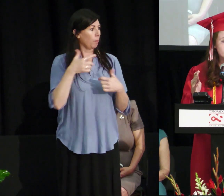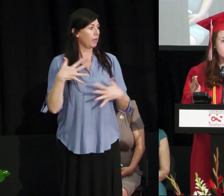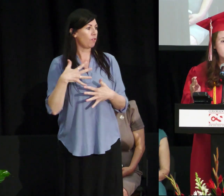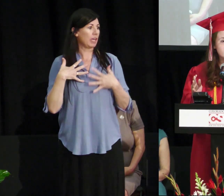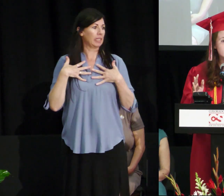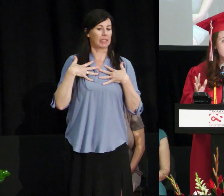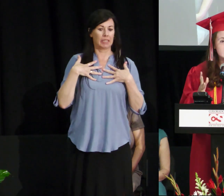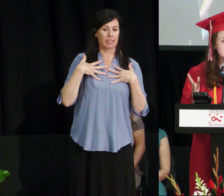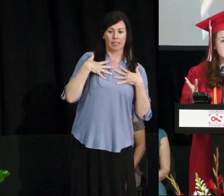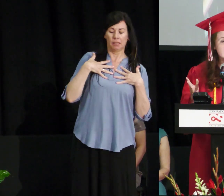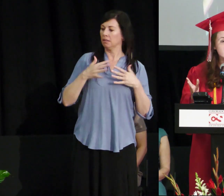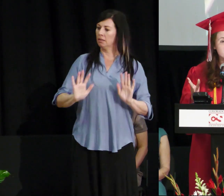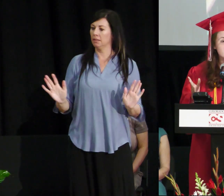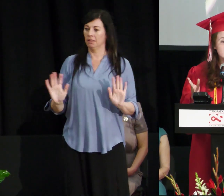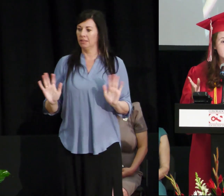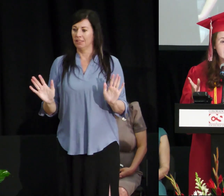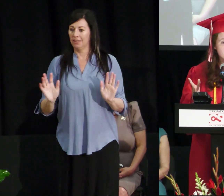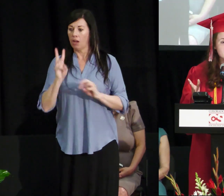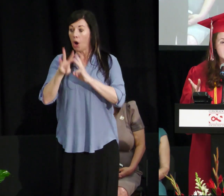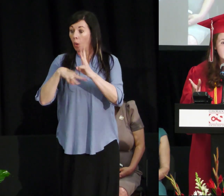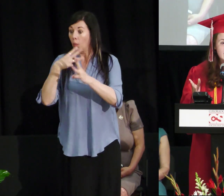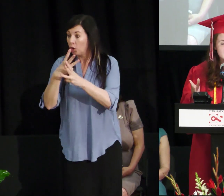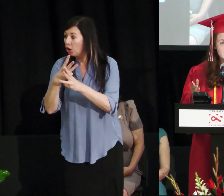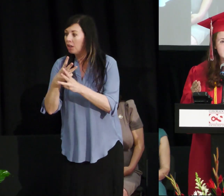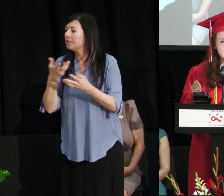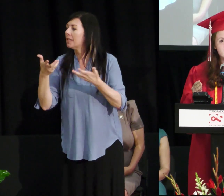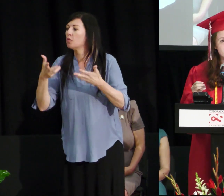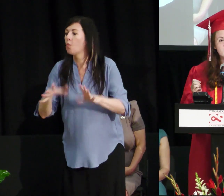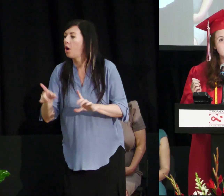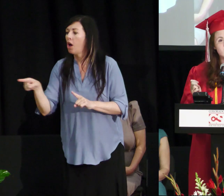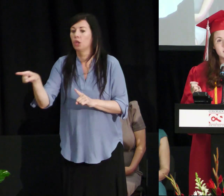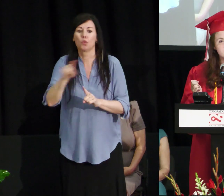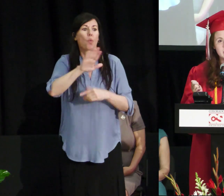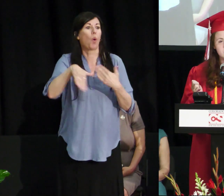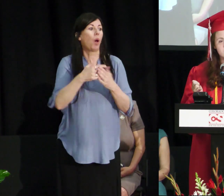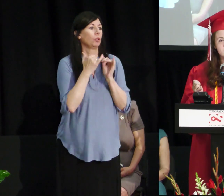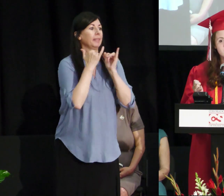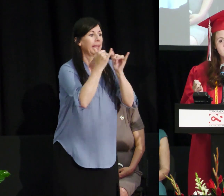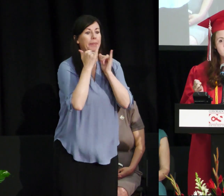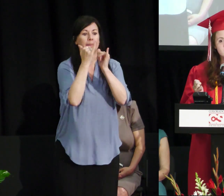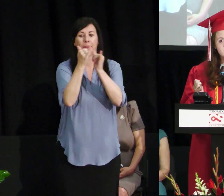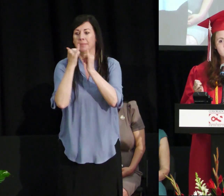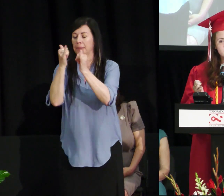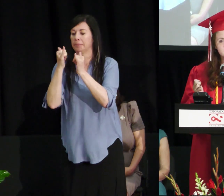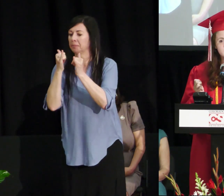Our world doesn't need you to be like everybody else. It needs you to just be you.